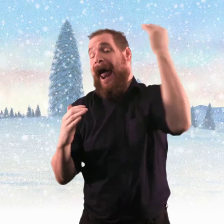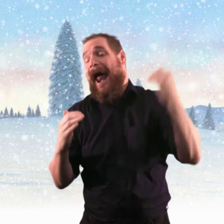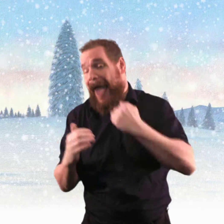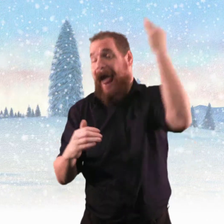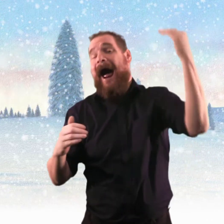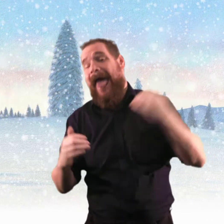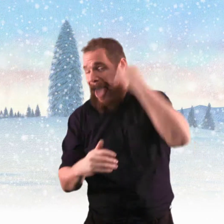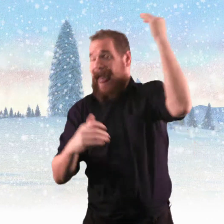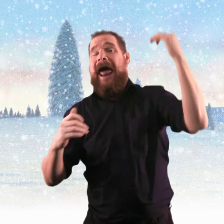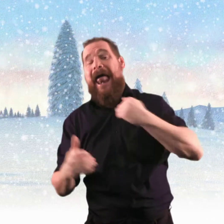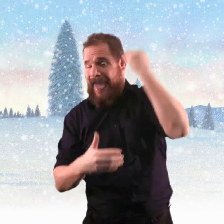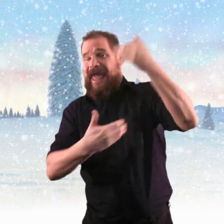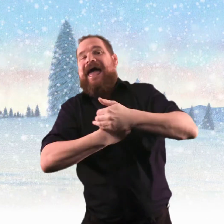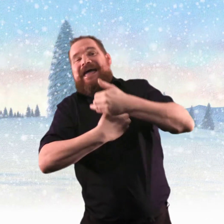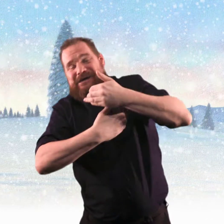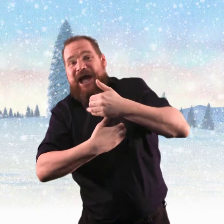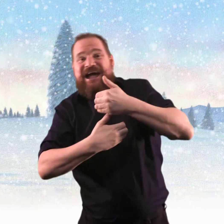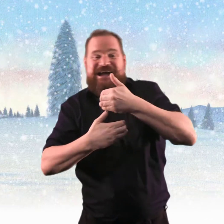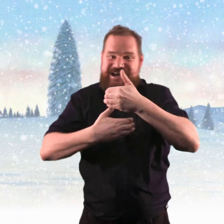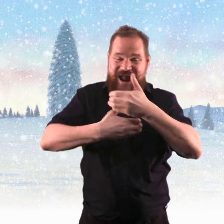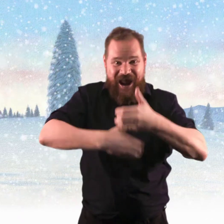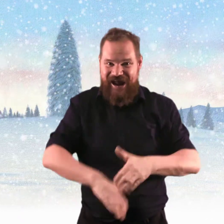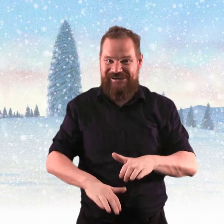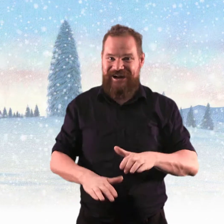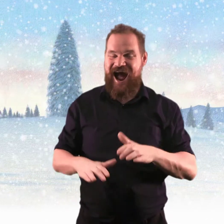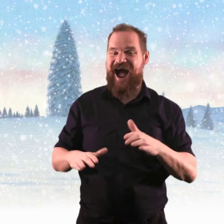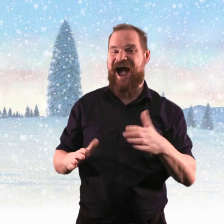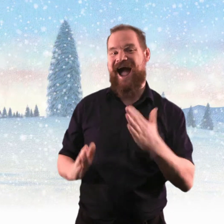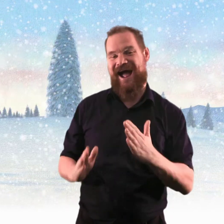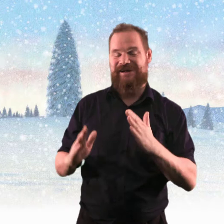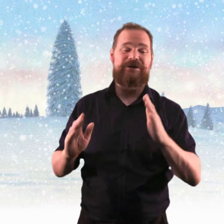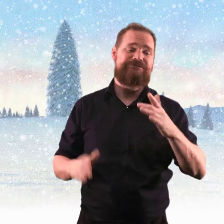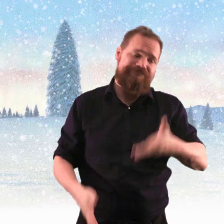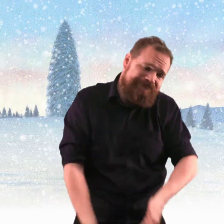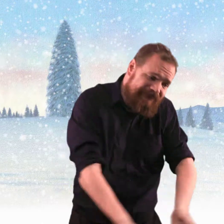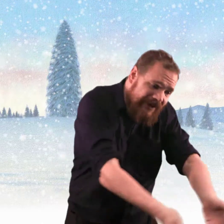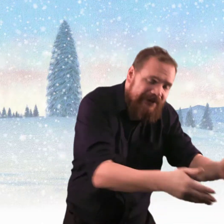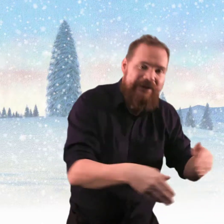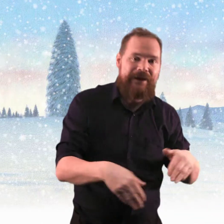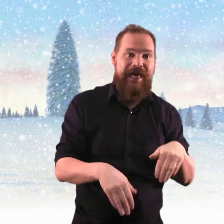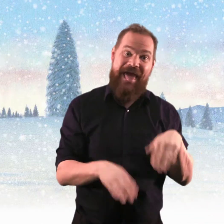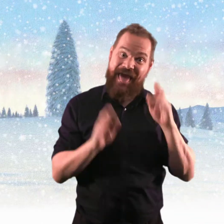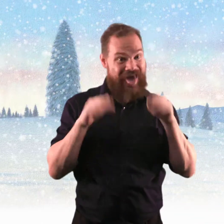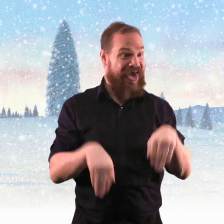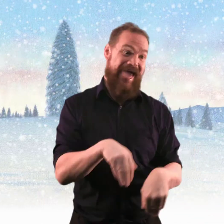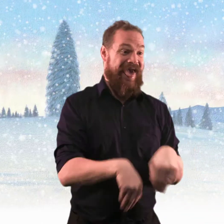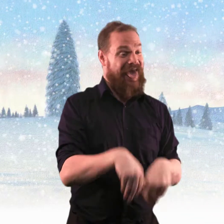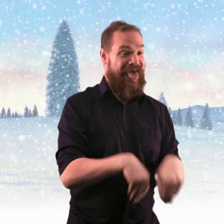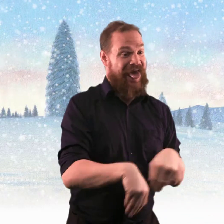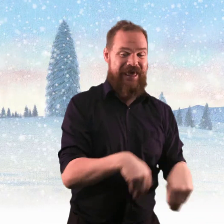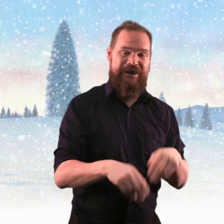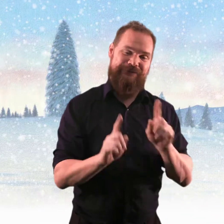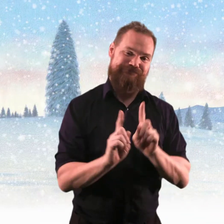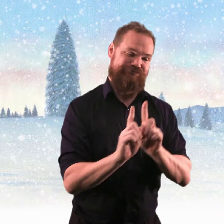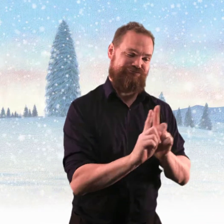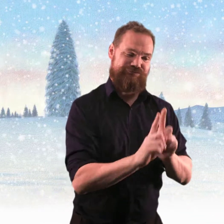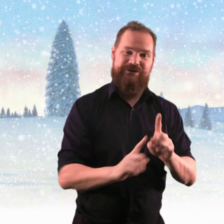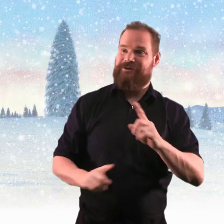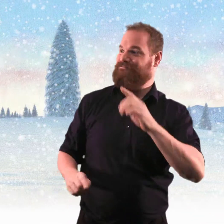The Snowdog was real, a real dog. He leapt up at Billy and licked his face and then licked the snowman's too.